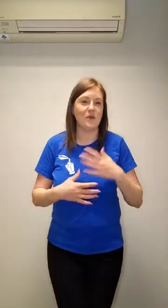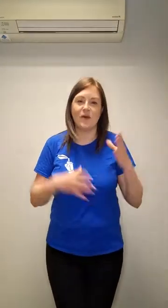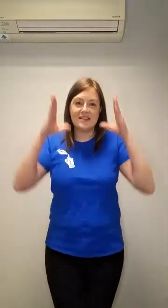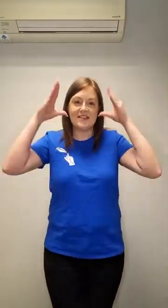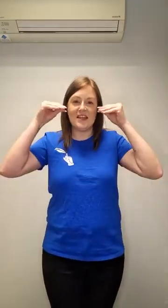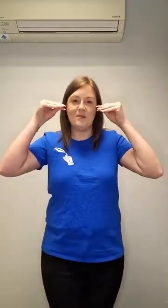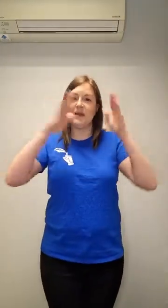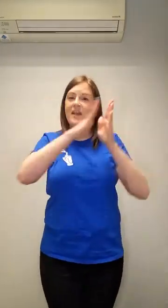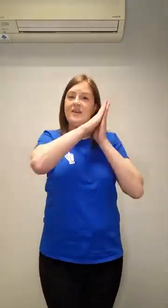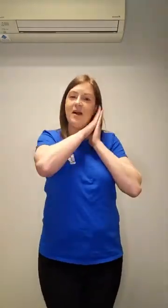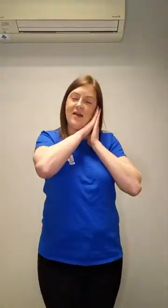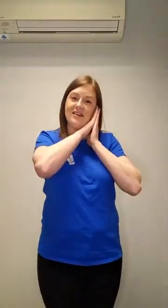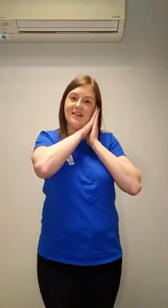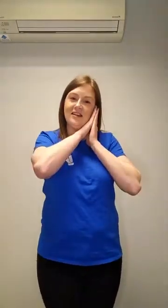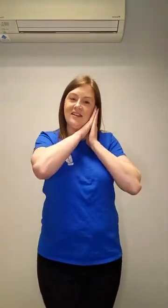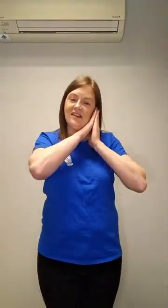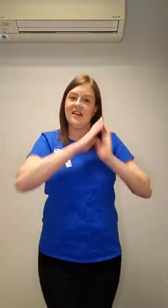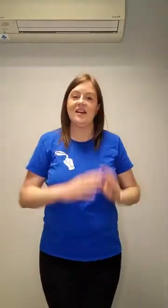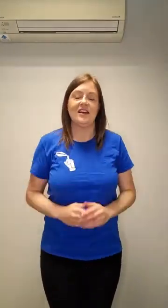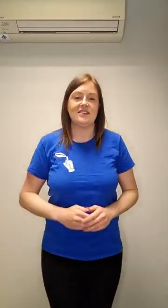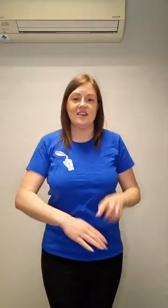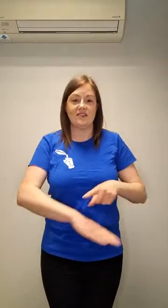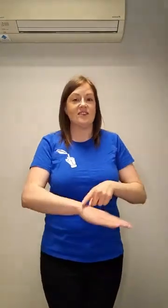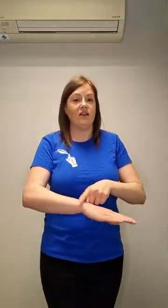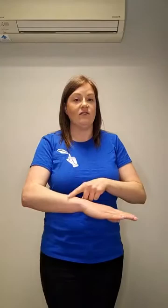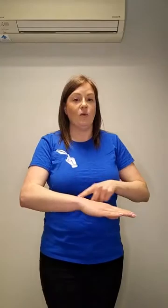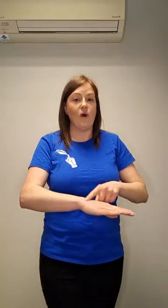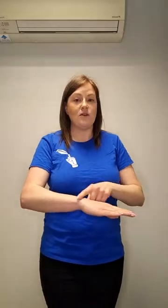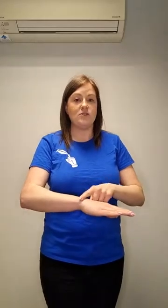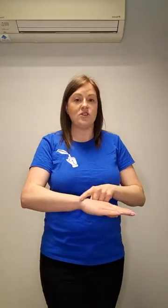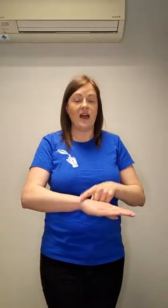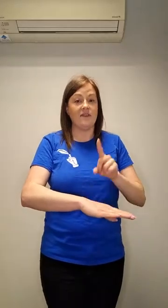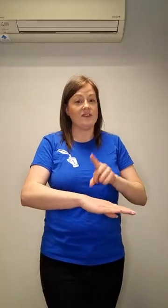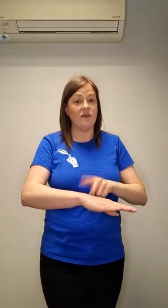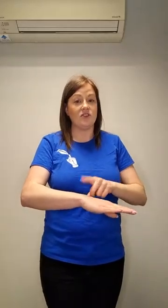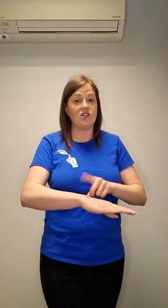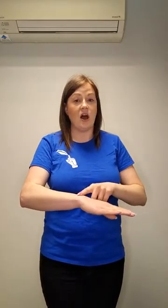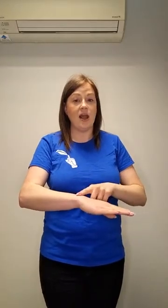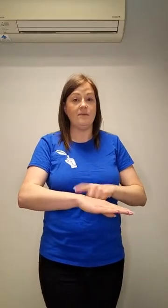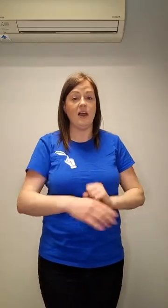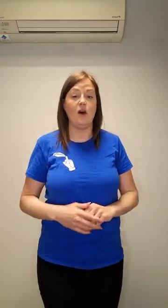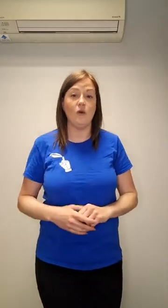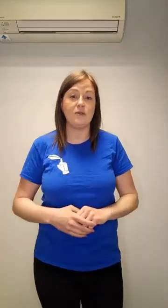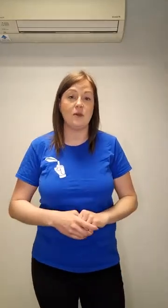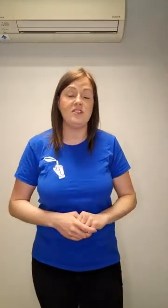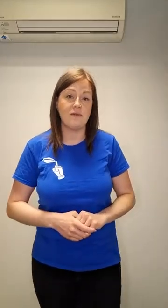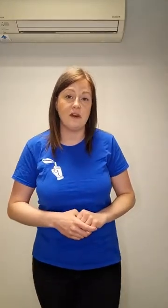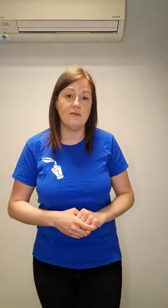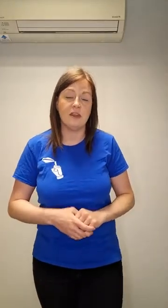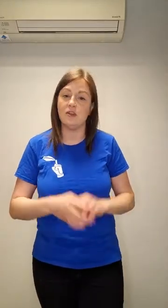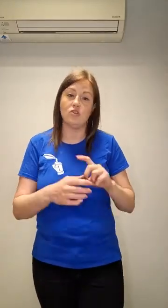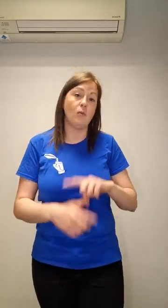always sleep in my bed. As I said, the sign for watch and the sign for time are also different because your